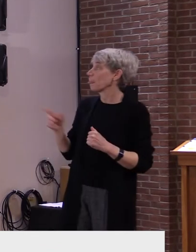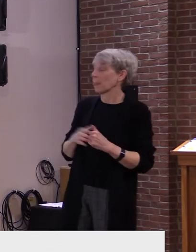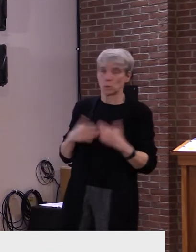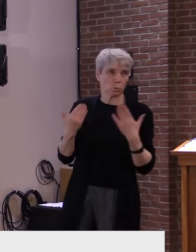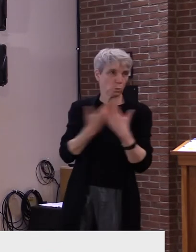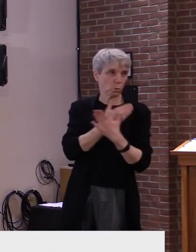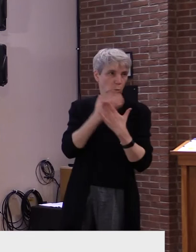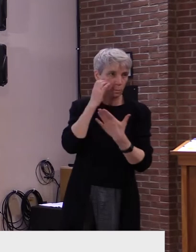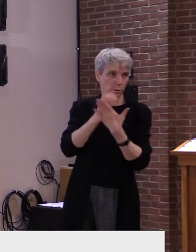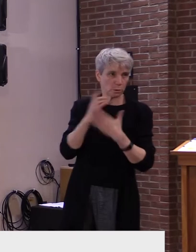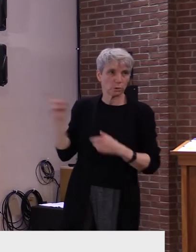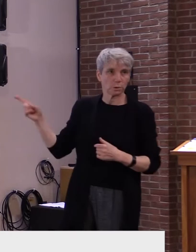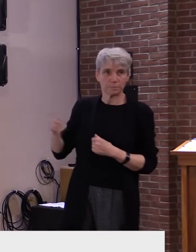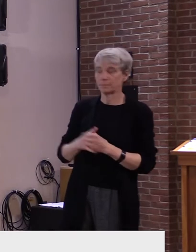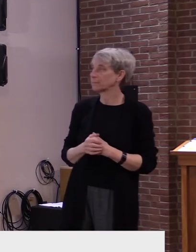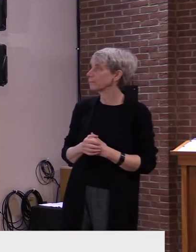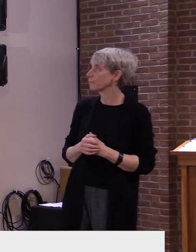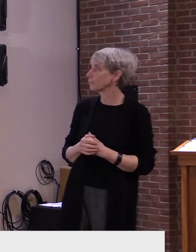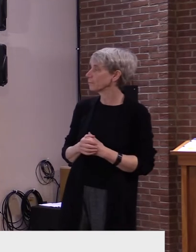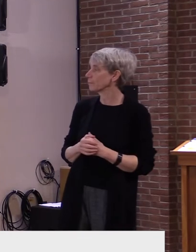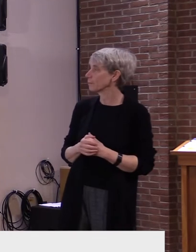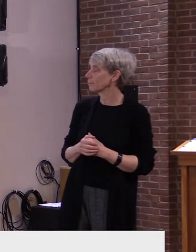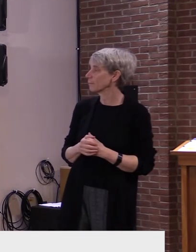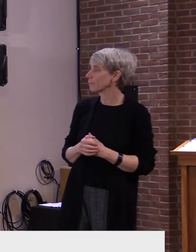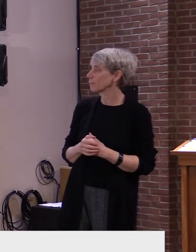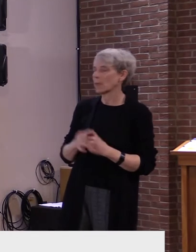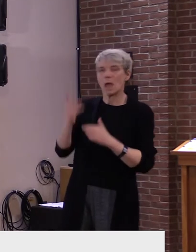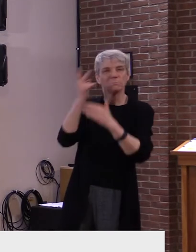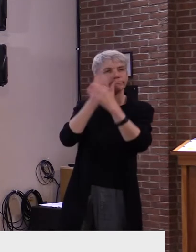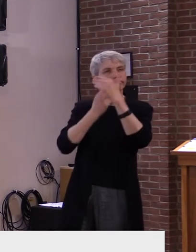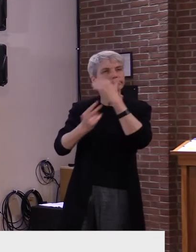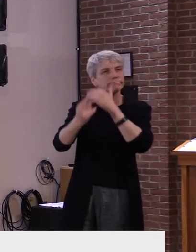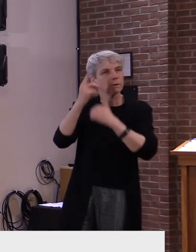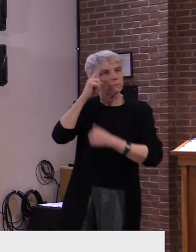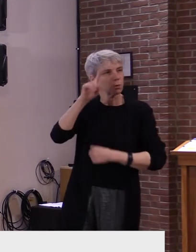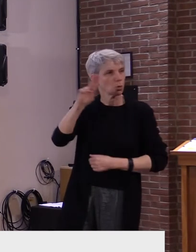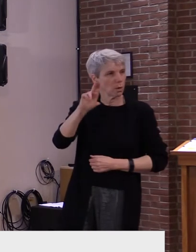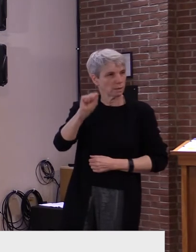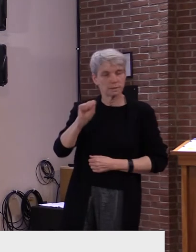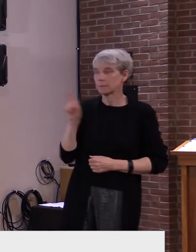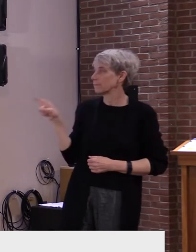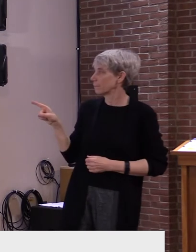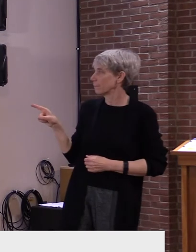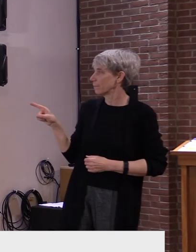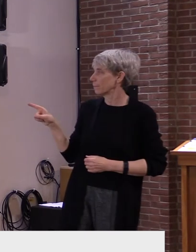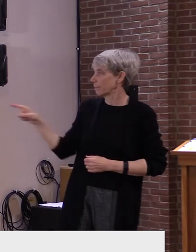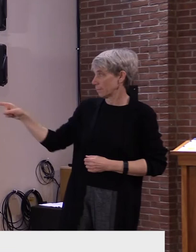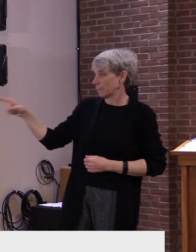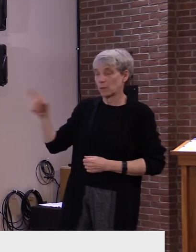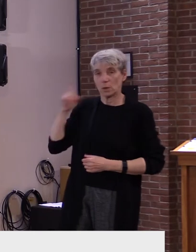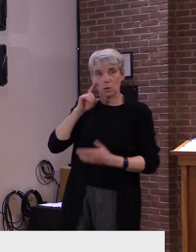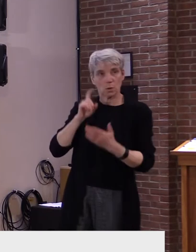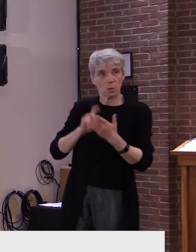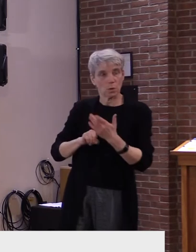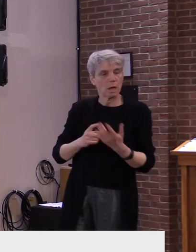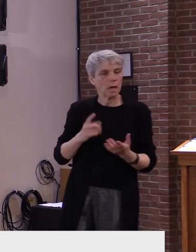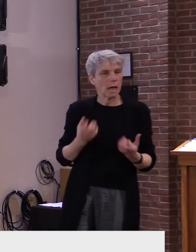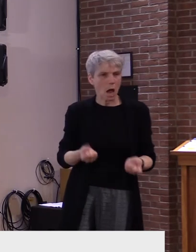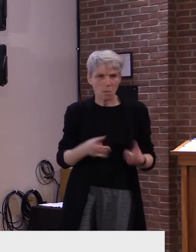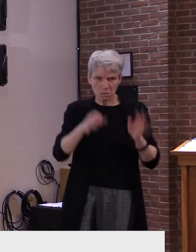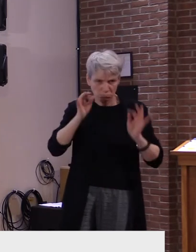shown before but this is the national forecast so you'll see both that case curve that we showed that are confirmed